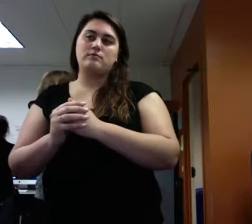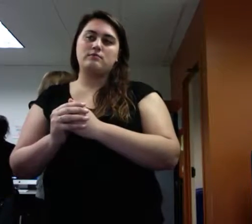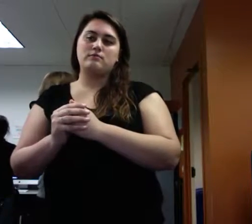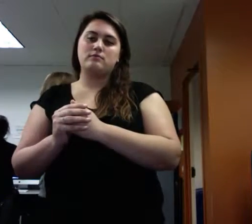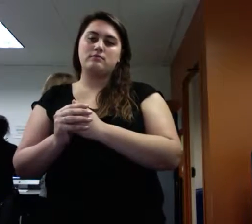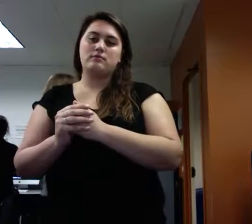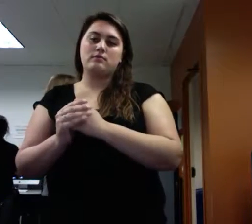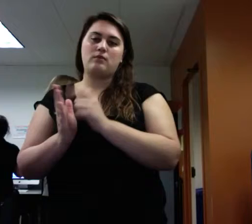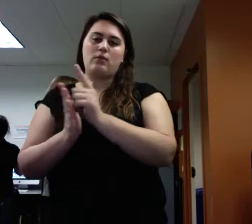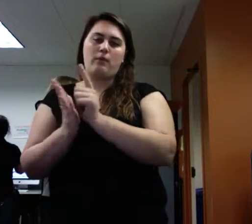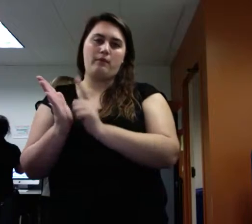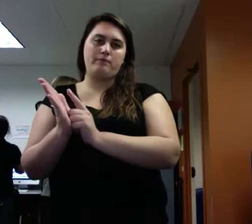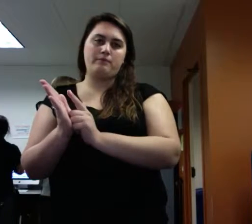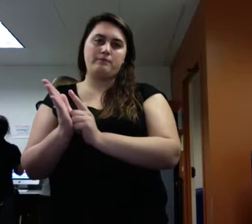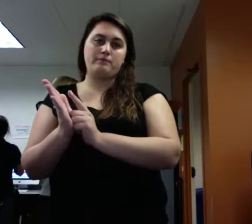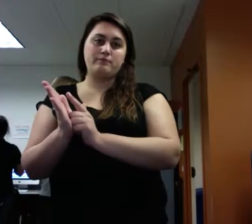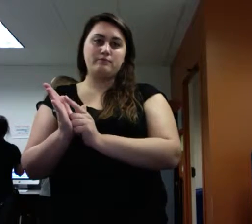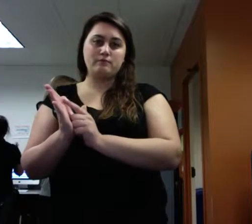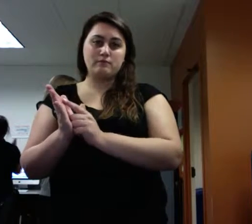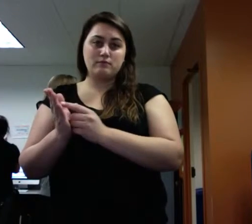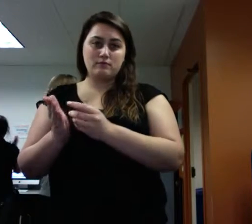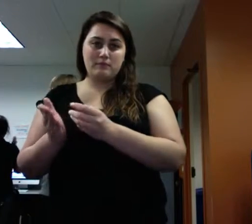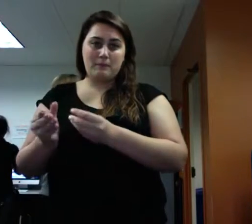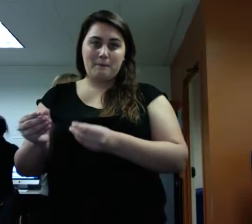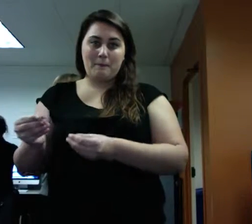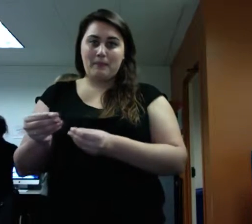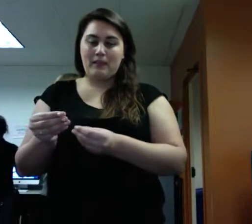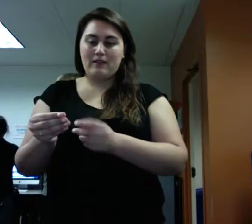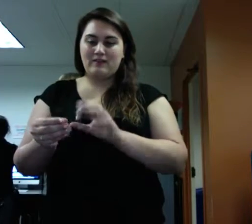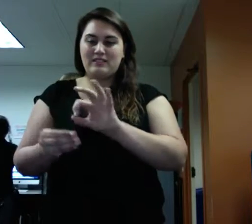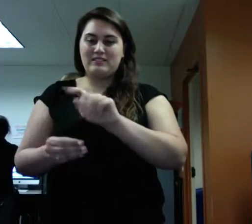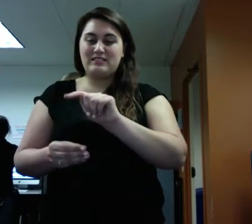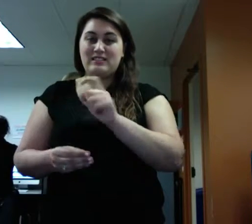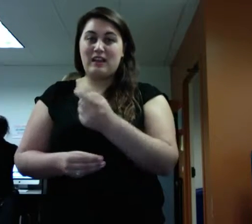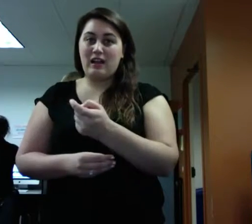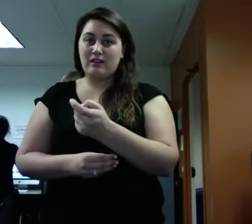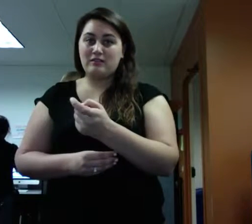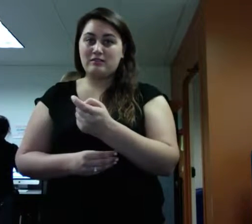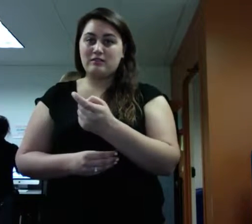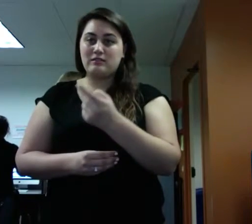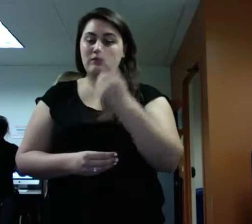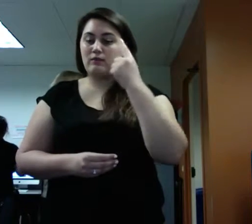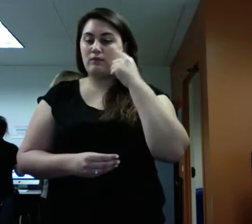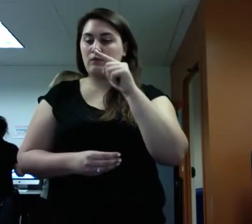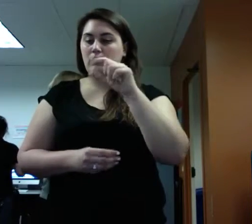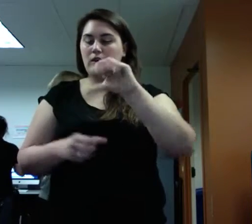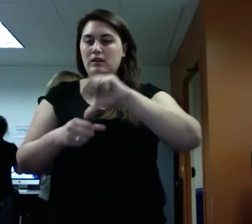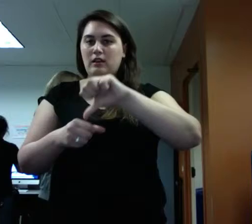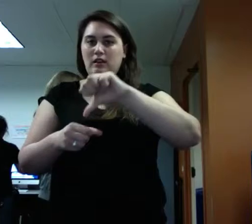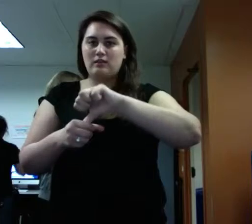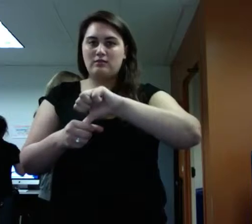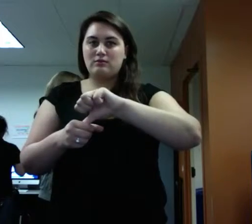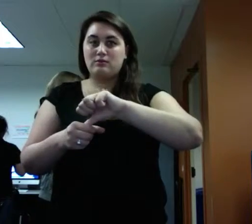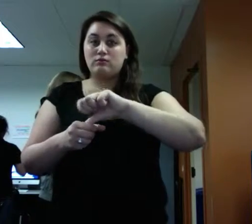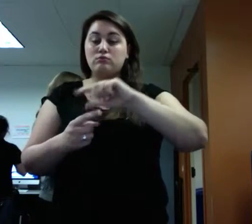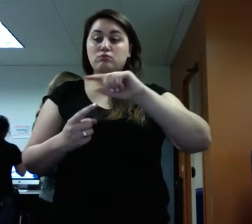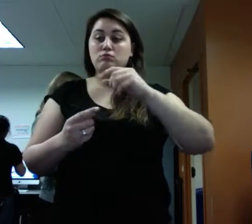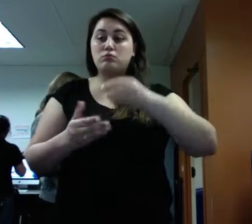put a tax on gasoline so that every time anyone buys a gallon of gasoline, they pay a tax.